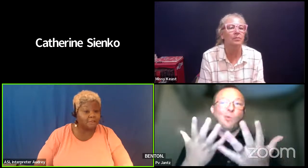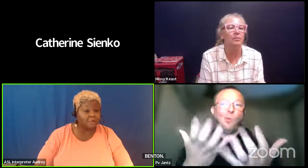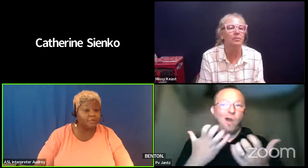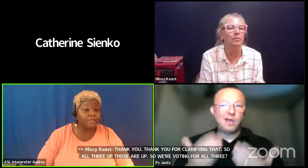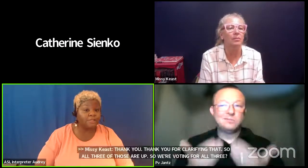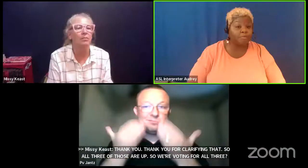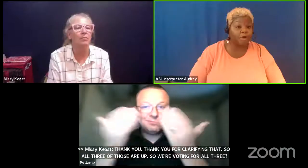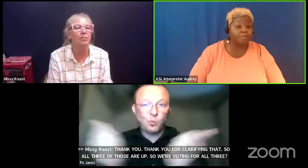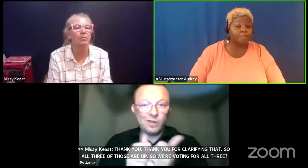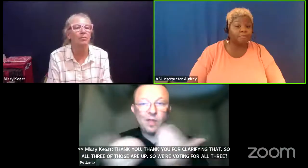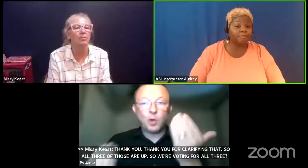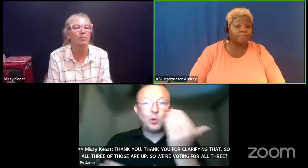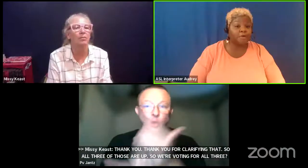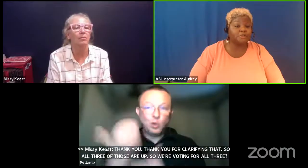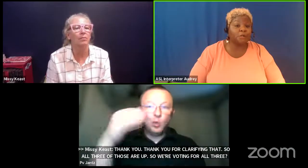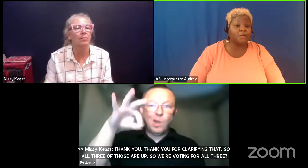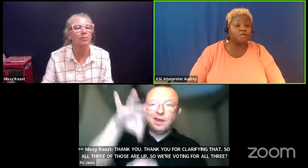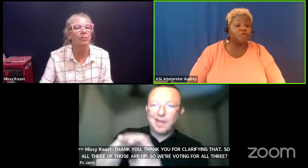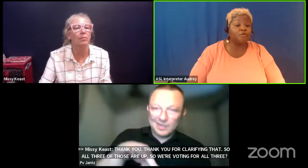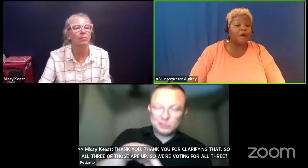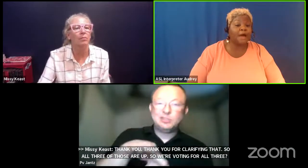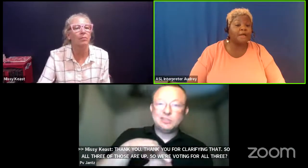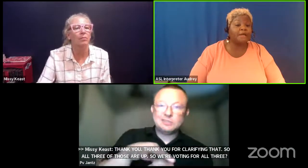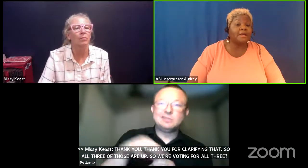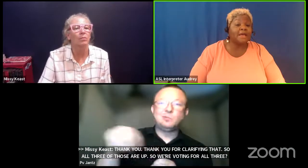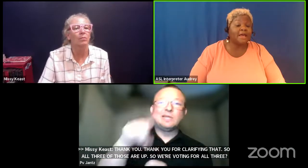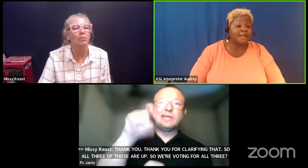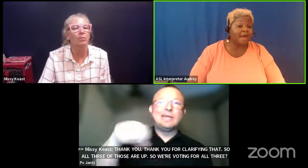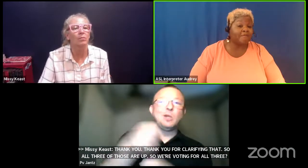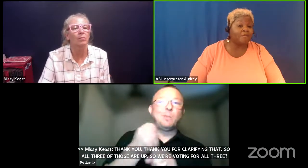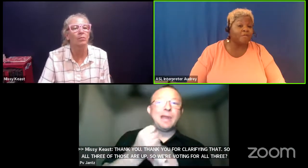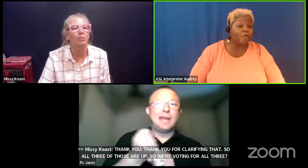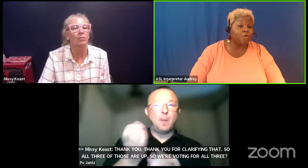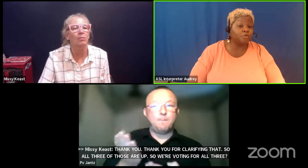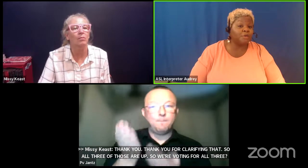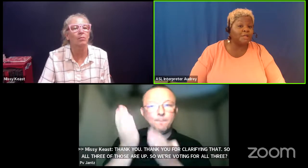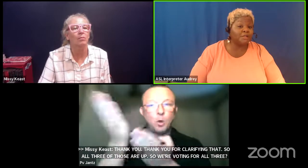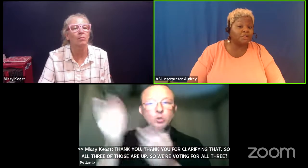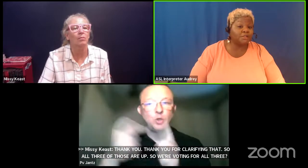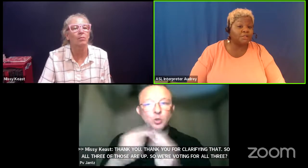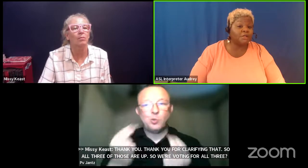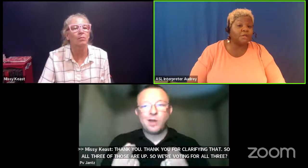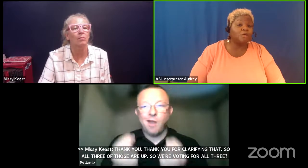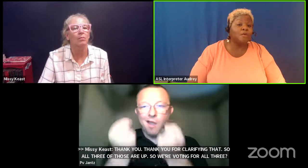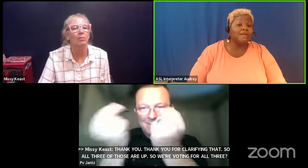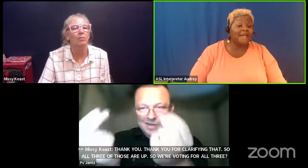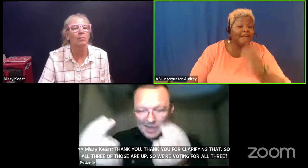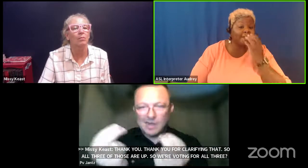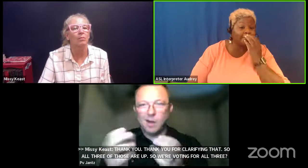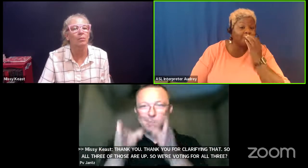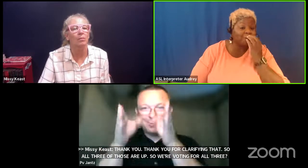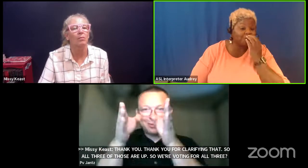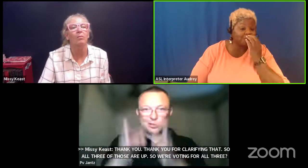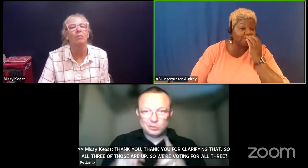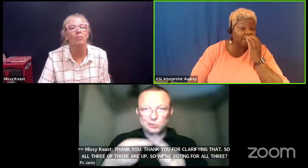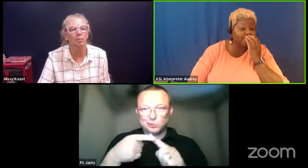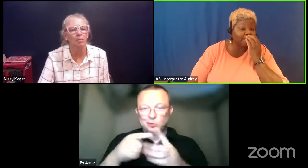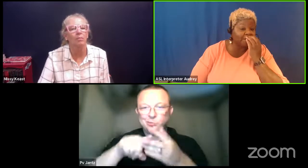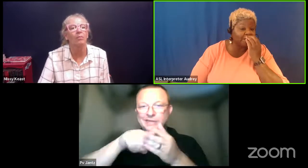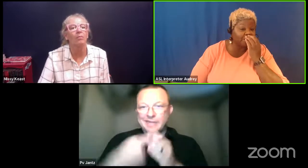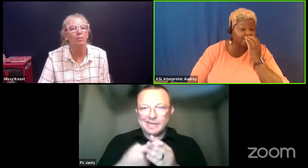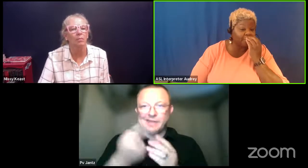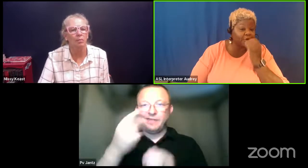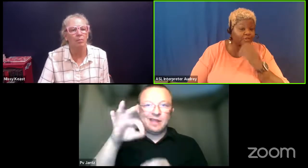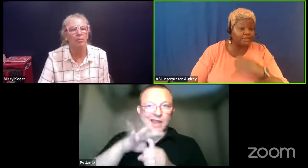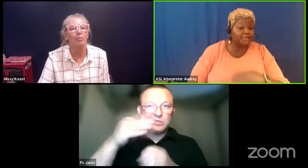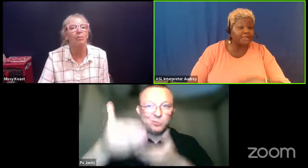if for some reason a board person wanted to move on and have a formal new election, we need to have that in motion, the